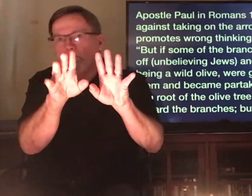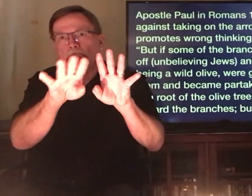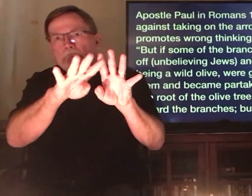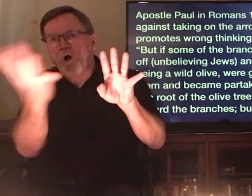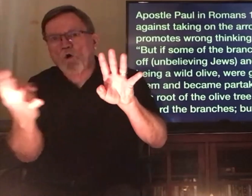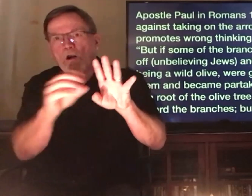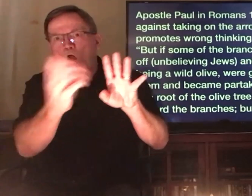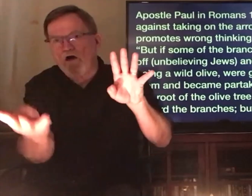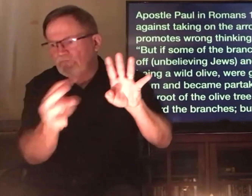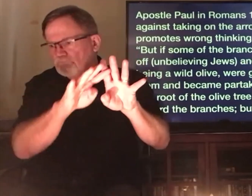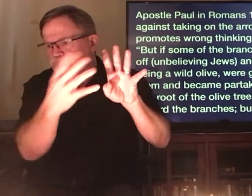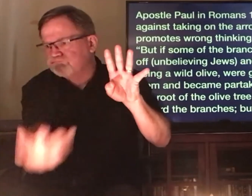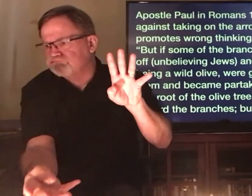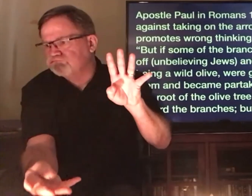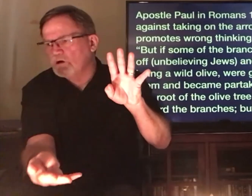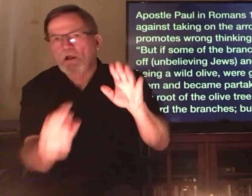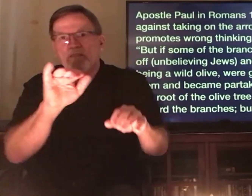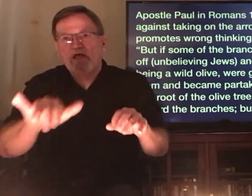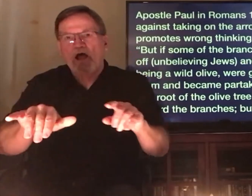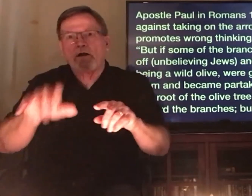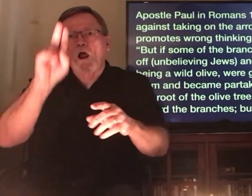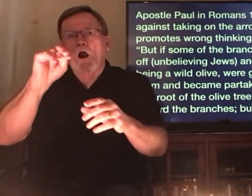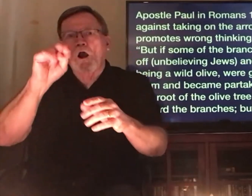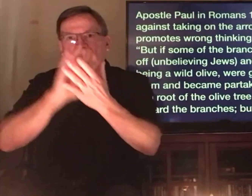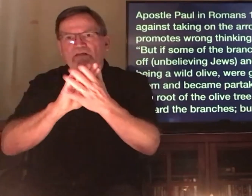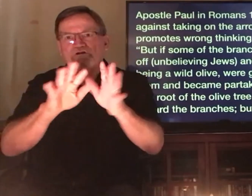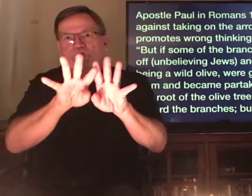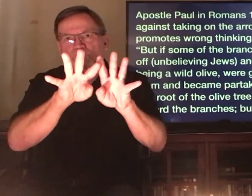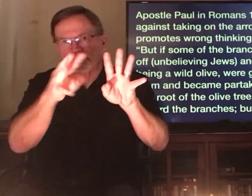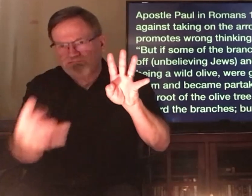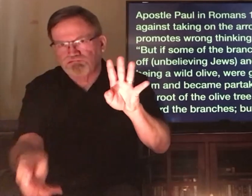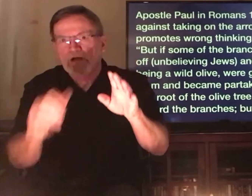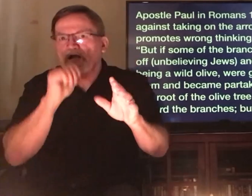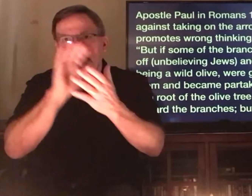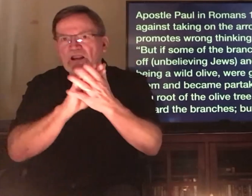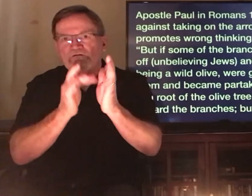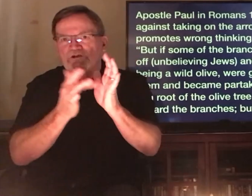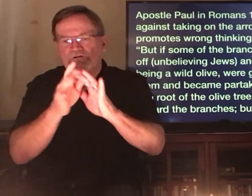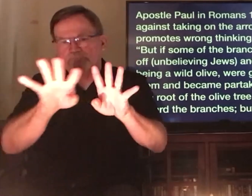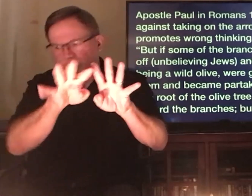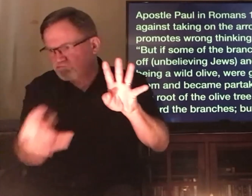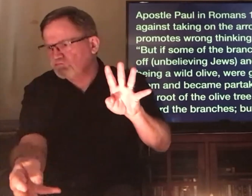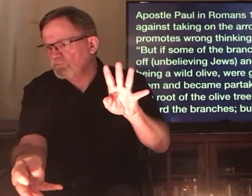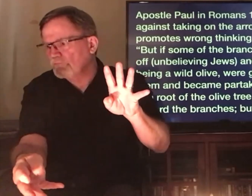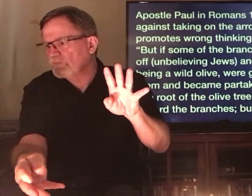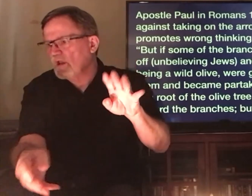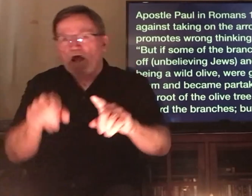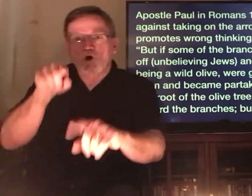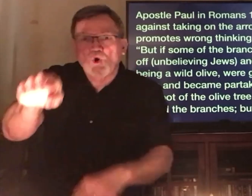That's not true. That where lie come from? Never. devil used that